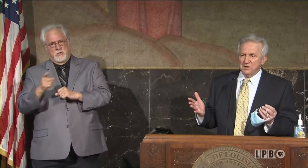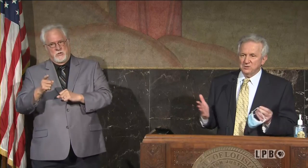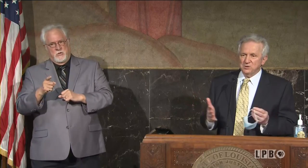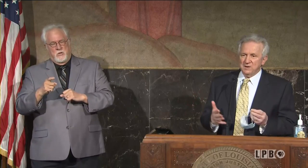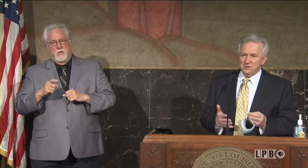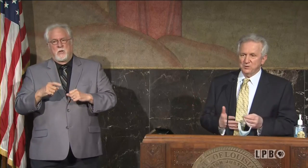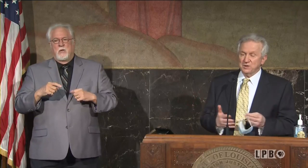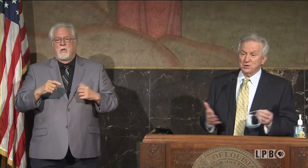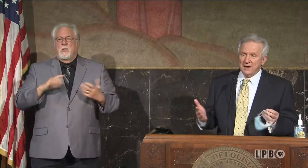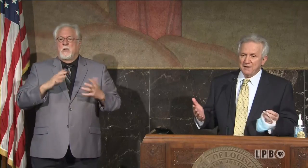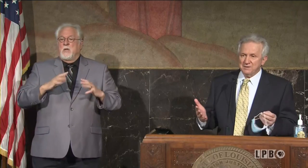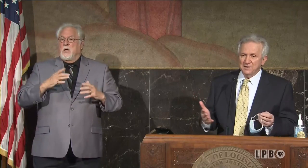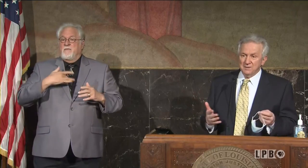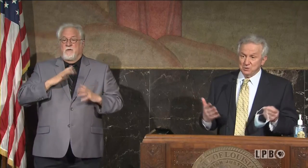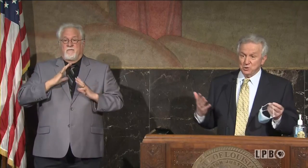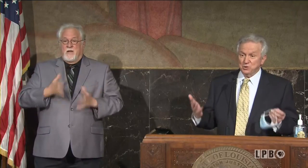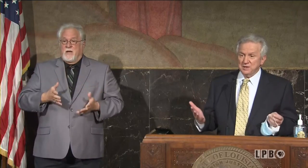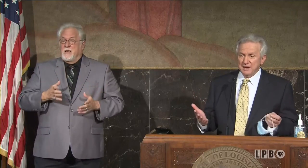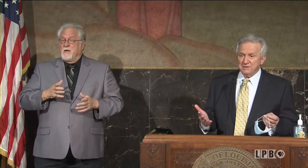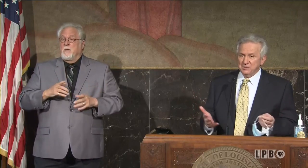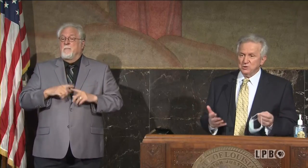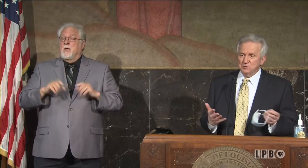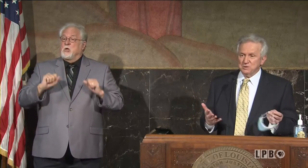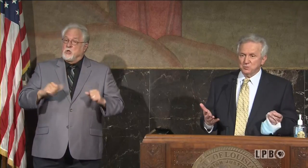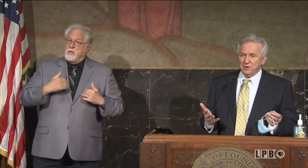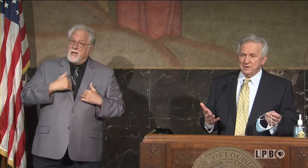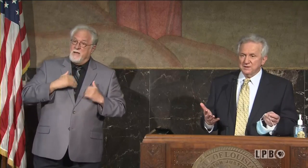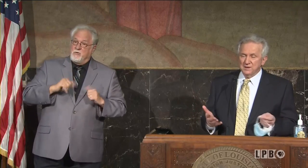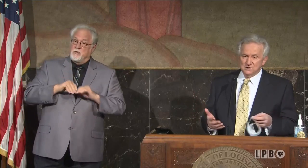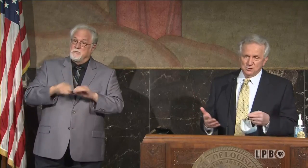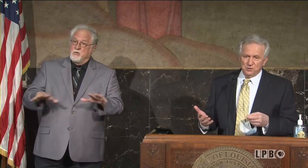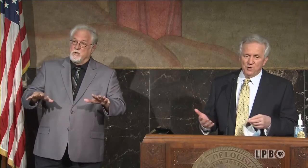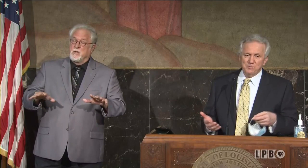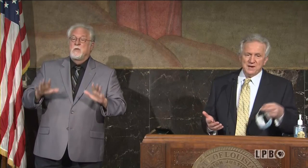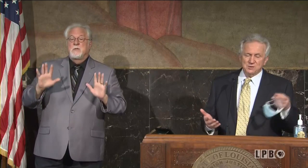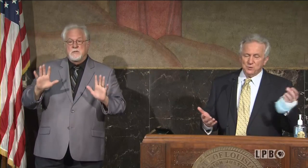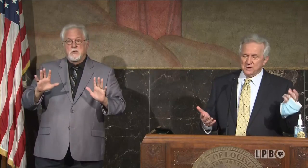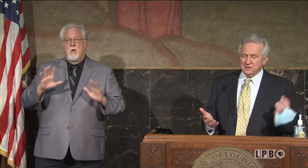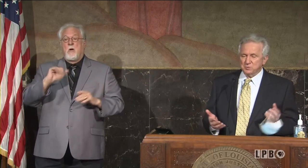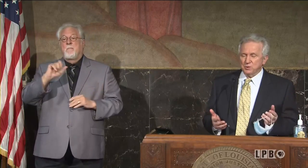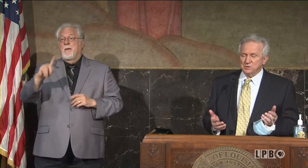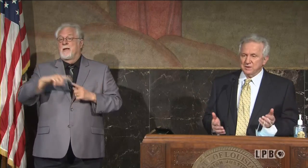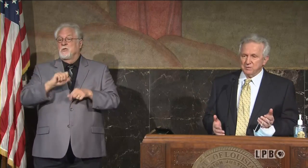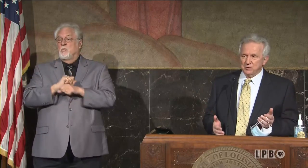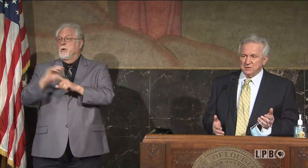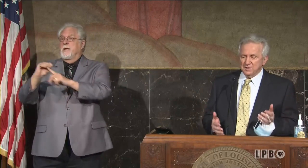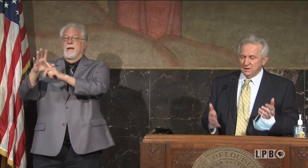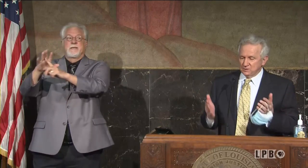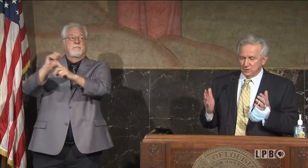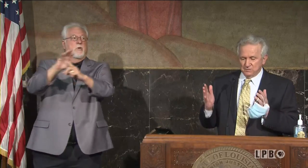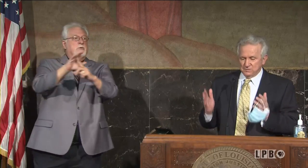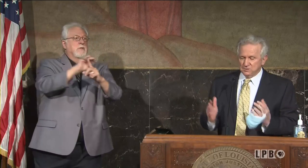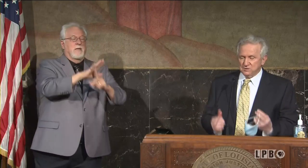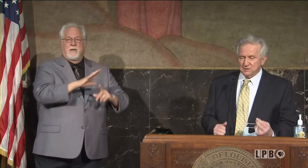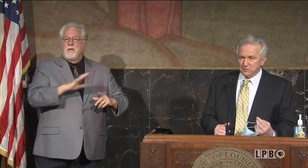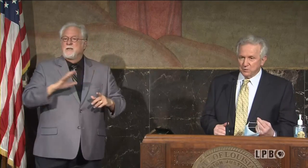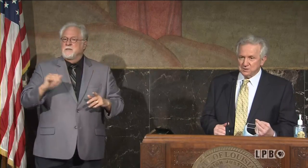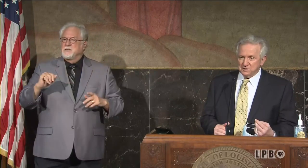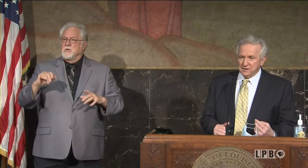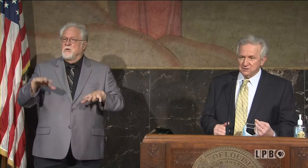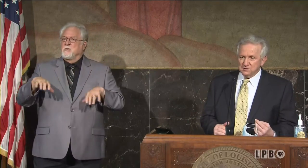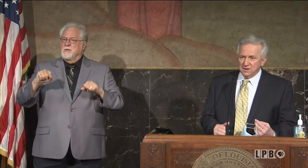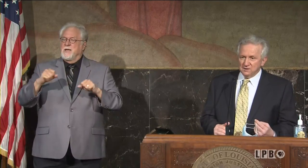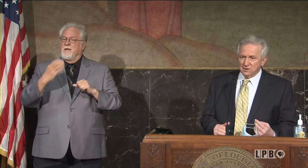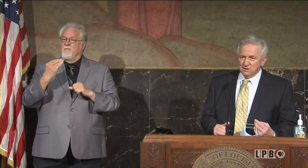fine and you don't think you have it, but you could have it and you could be spreading it. So you're going back to work and exposing everyone. So just take the